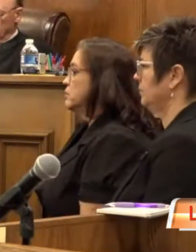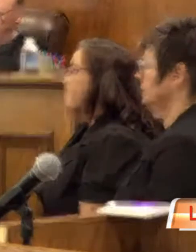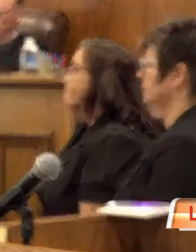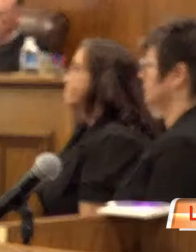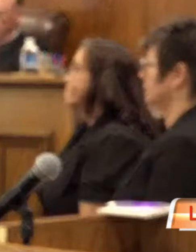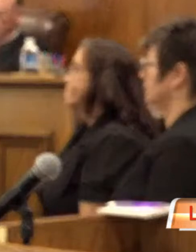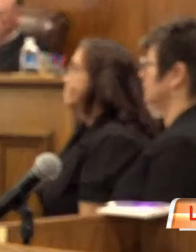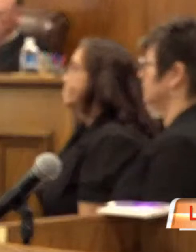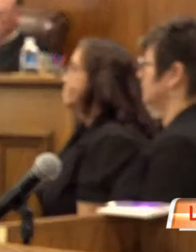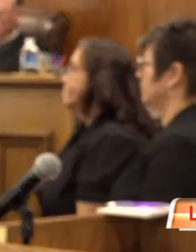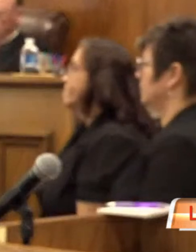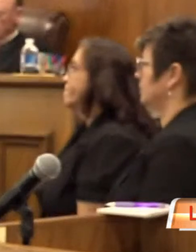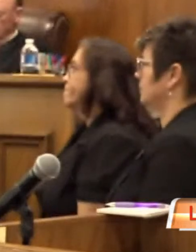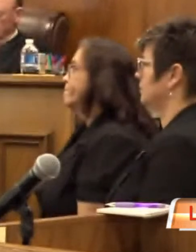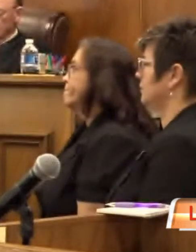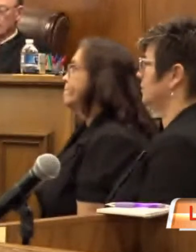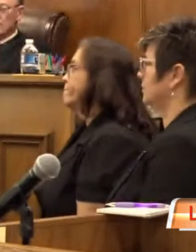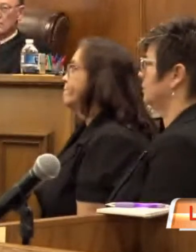call.